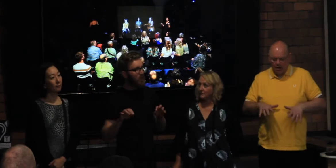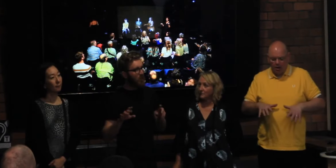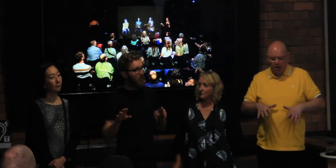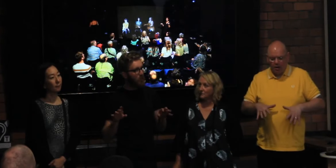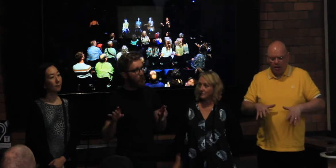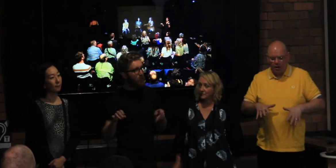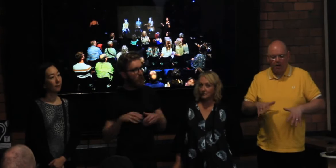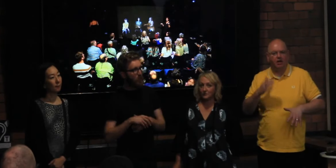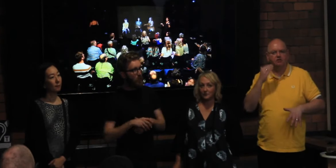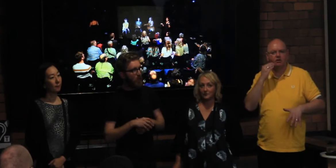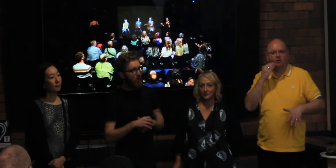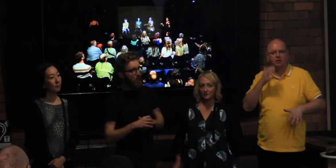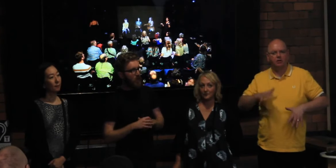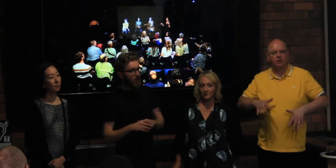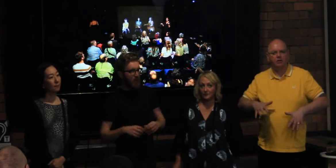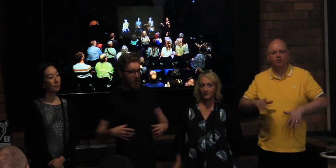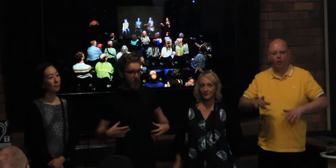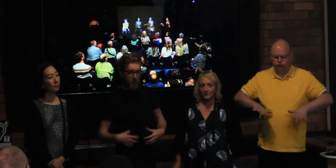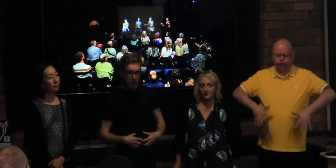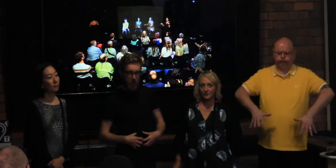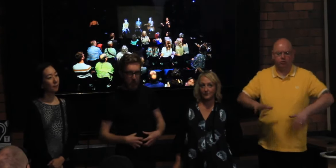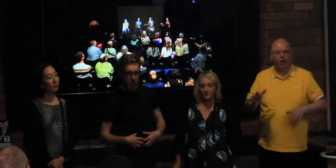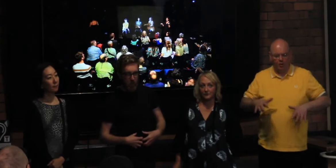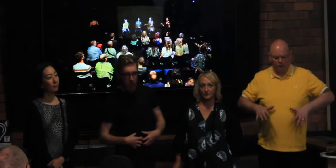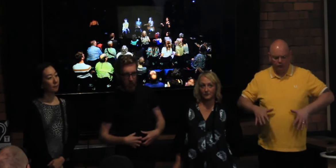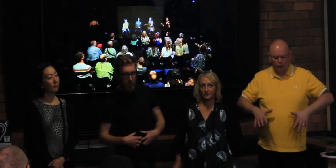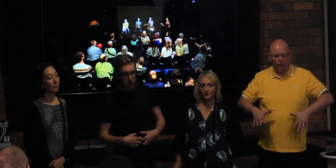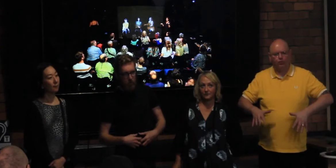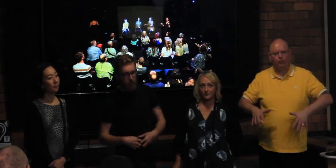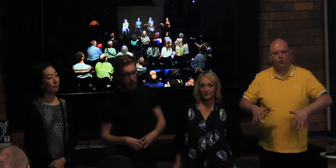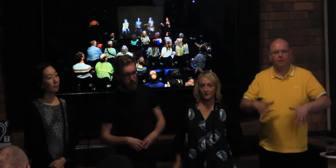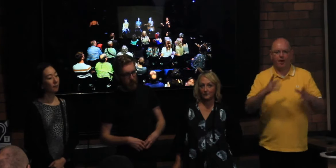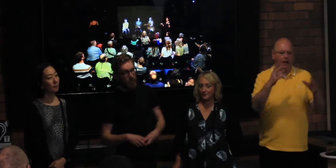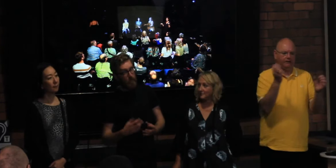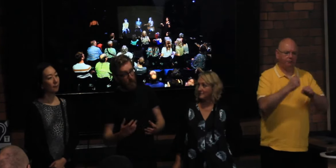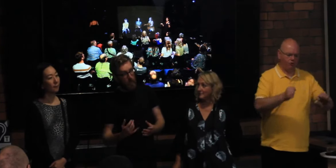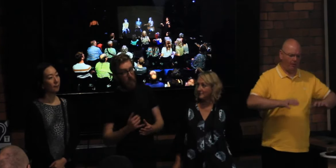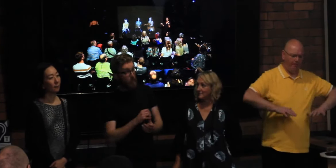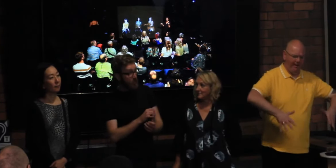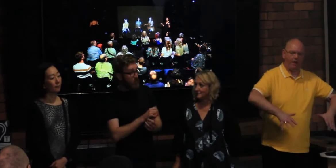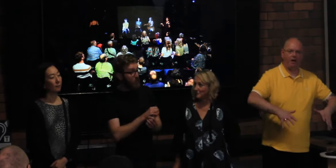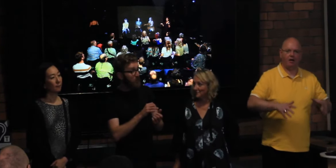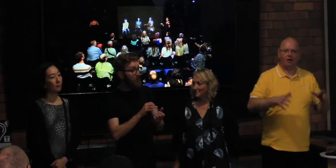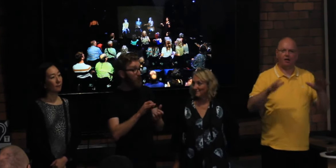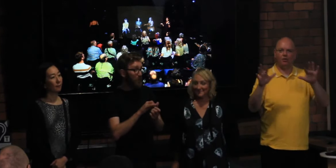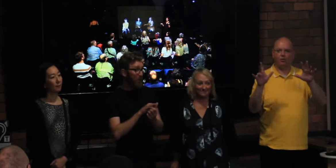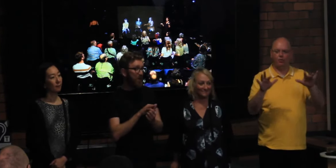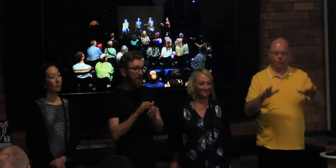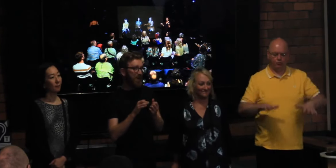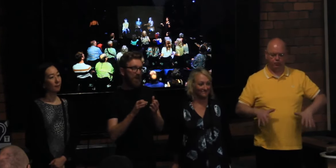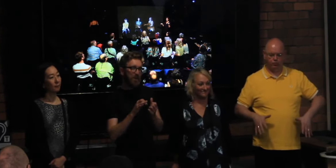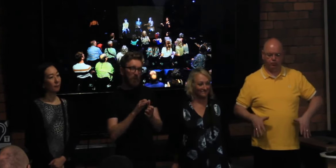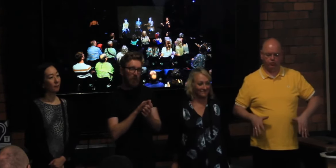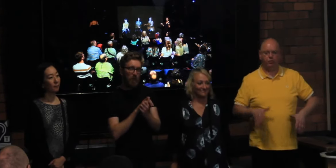very kind of subtle and almost beautiful compared to that kind of vibration that you get from the explosion. But to answer the question slightly more